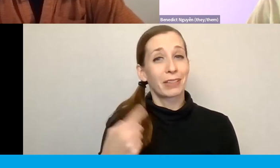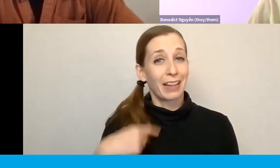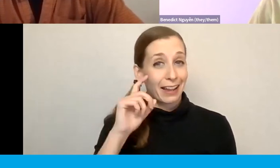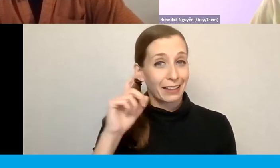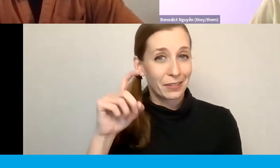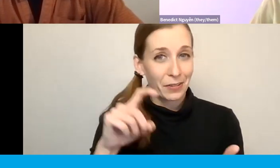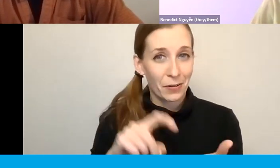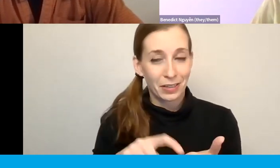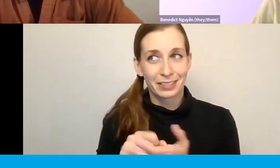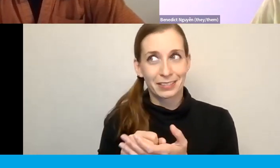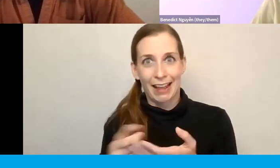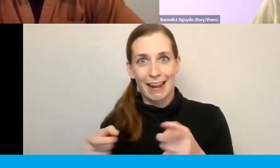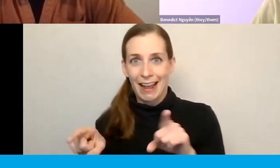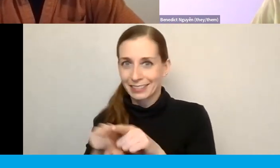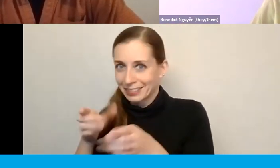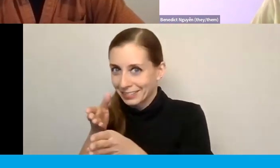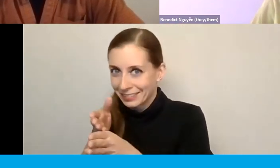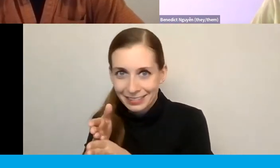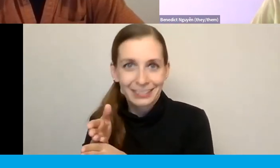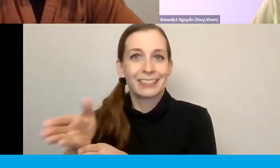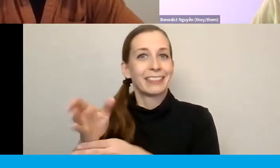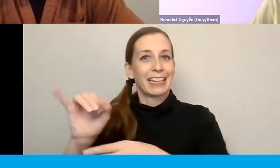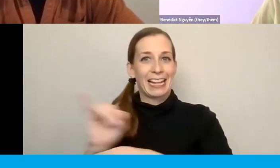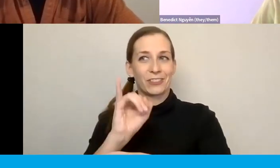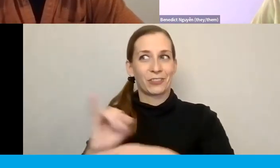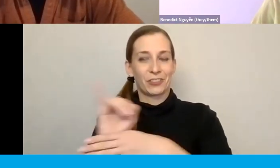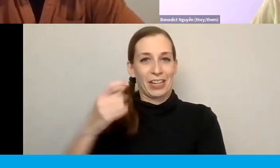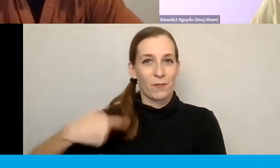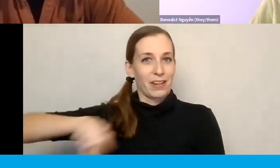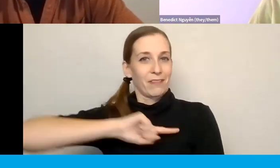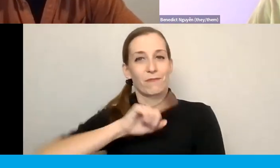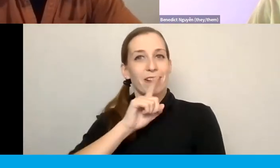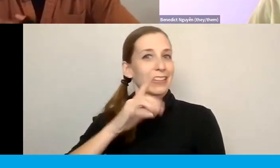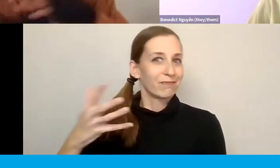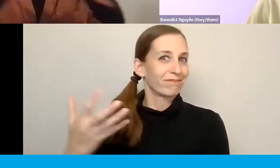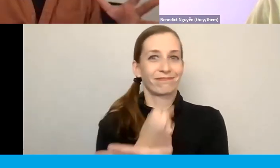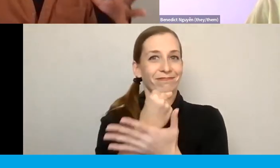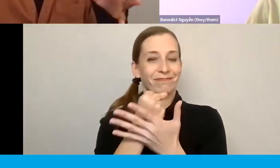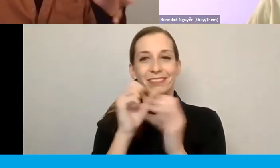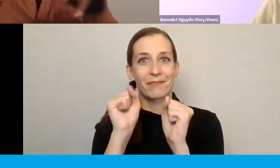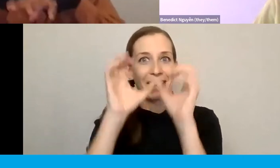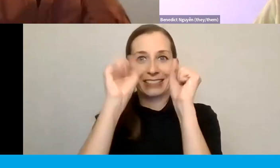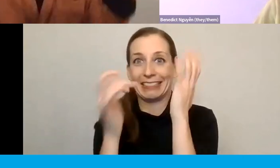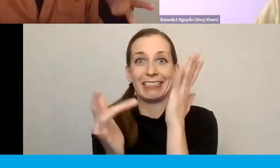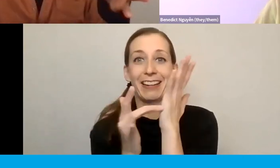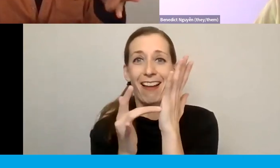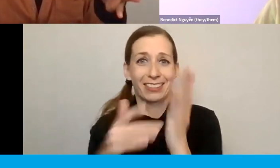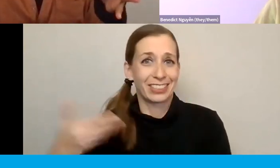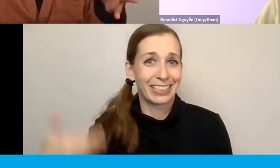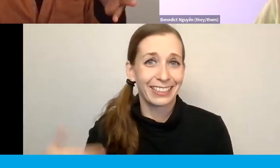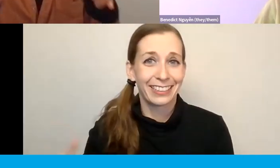taken advantage of all the like amazing technology that's out there. Like, you can do so much with a